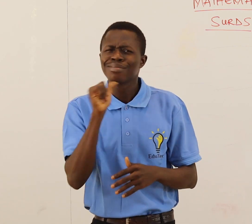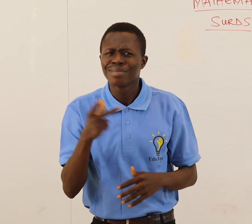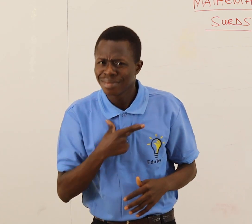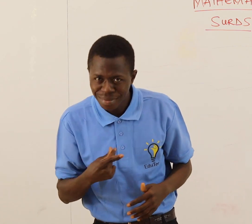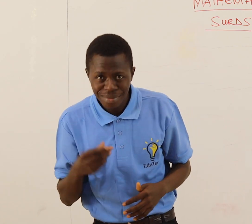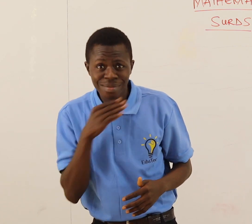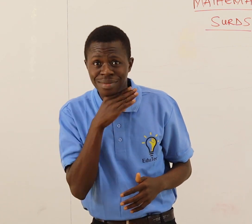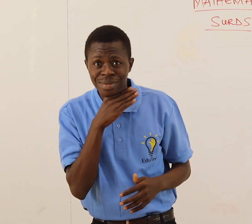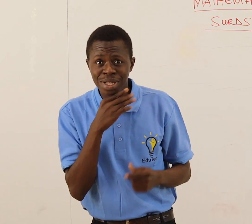of sets, right?